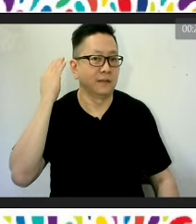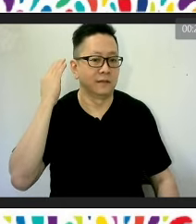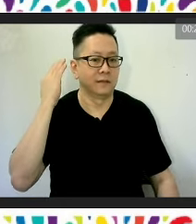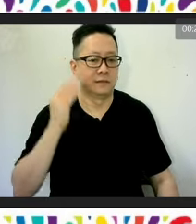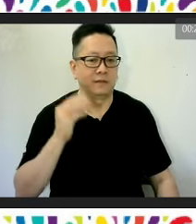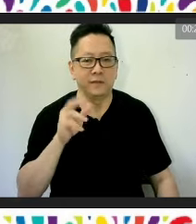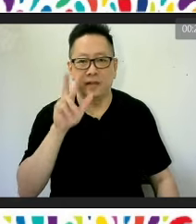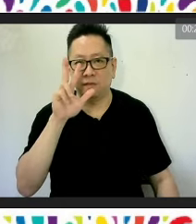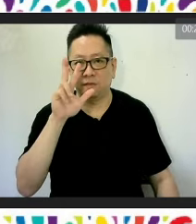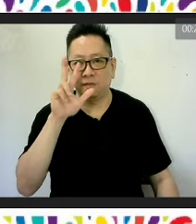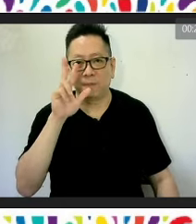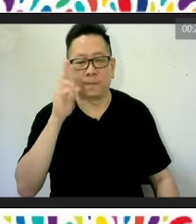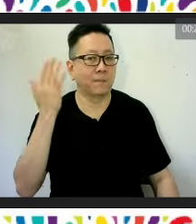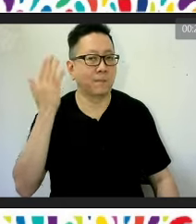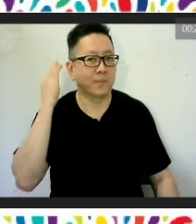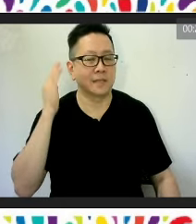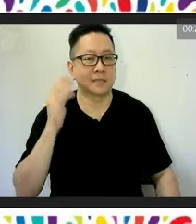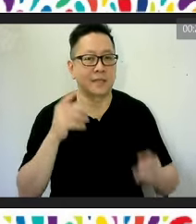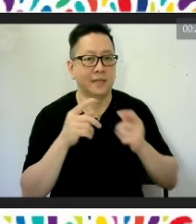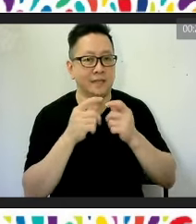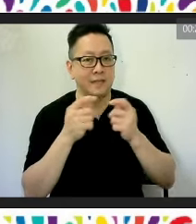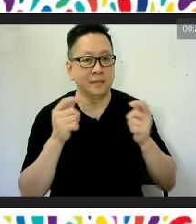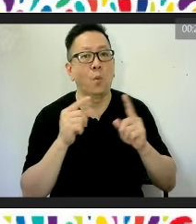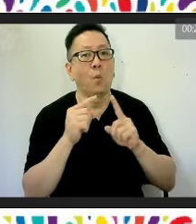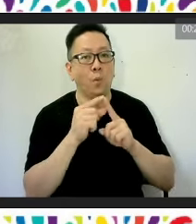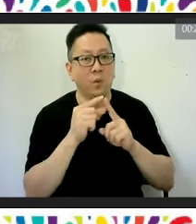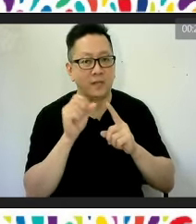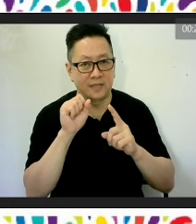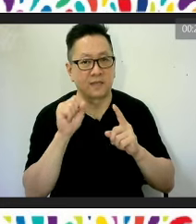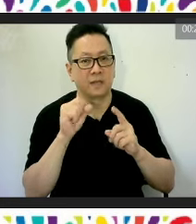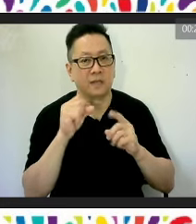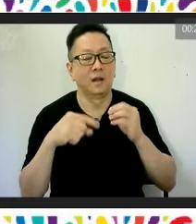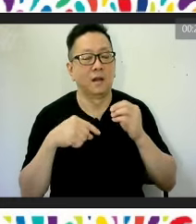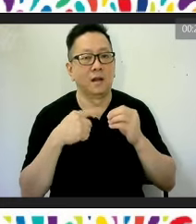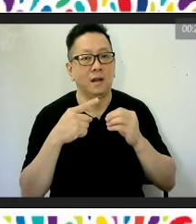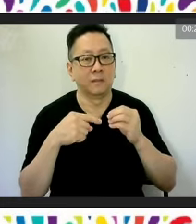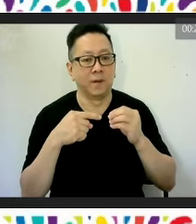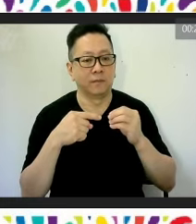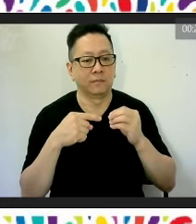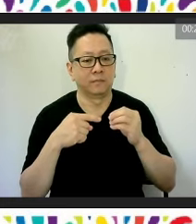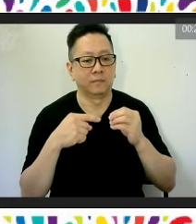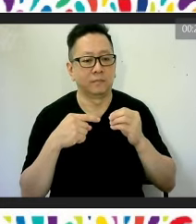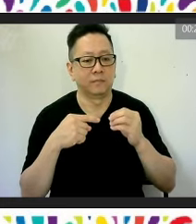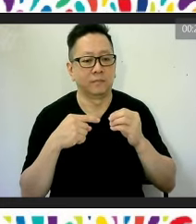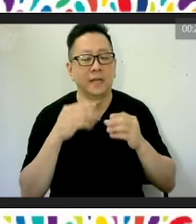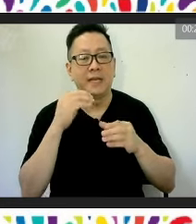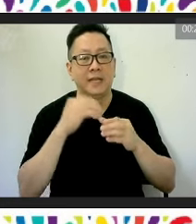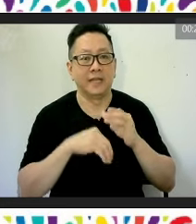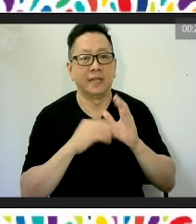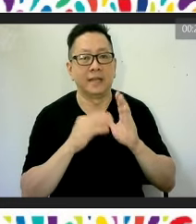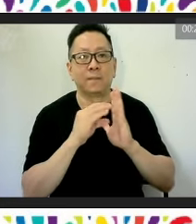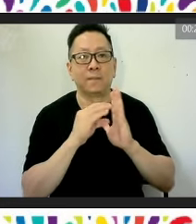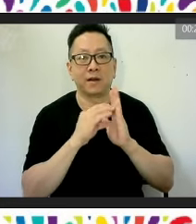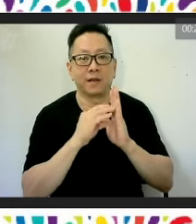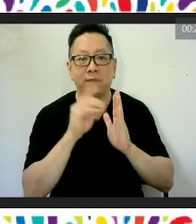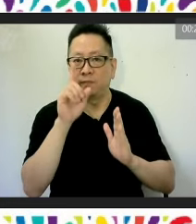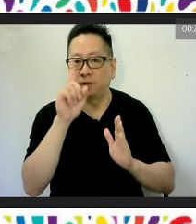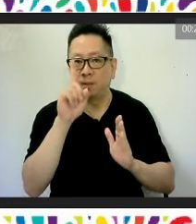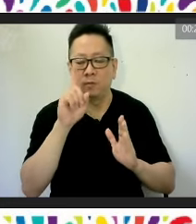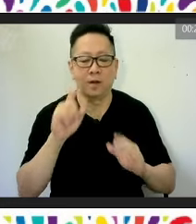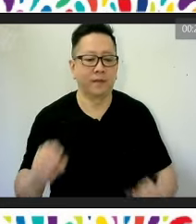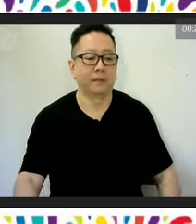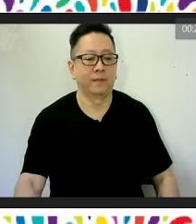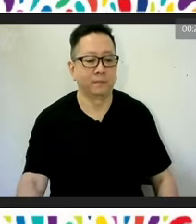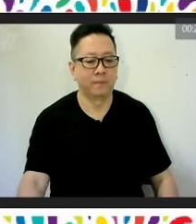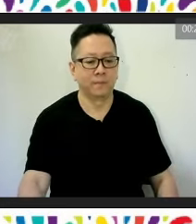did. There are 3 past tense words about in the paragraph